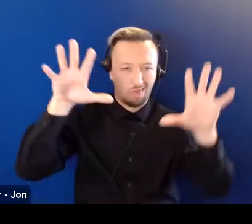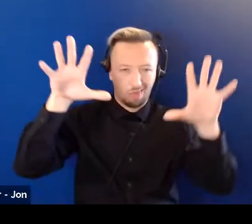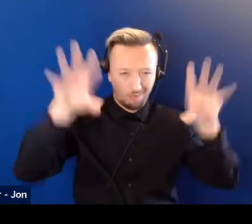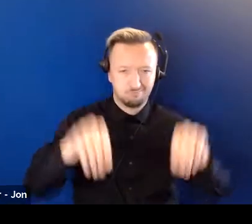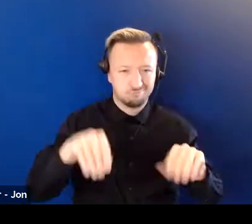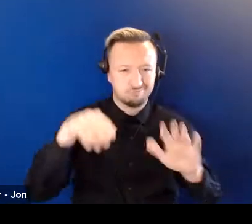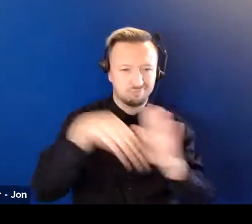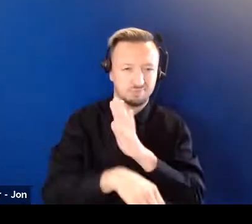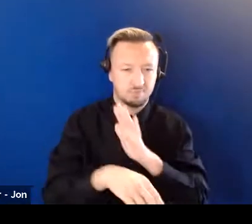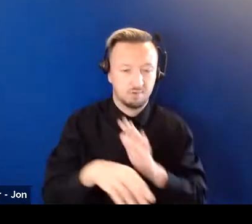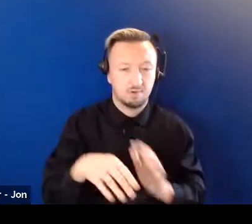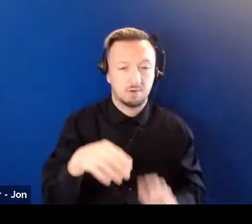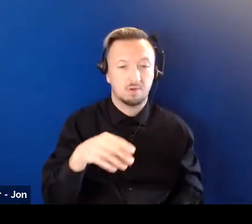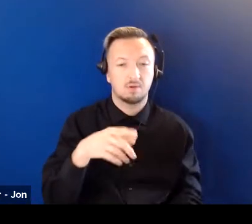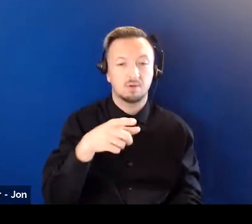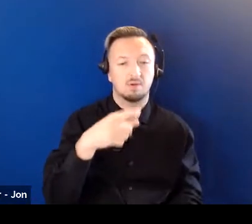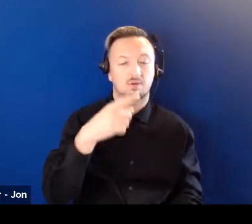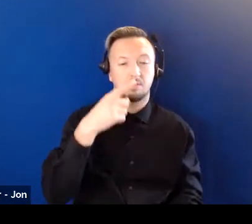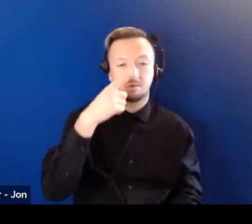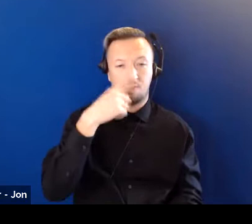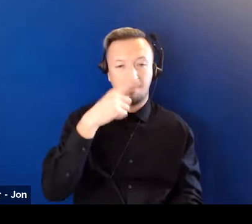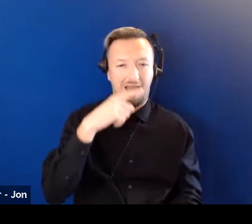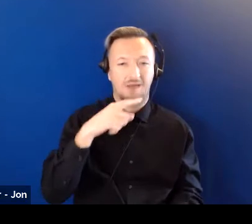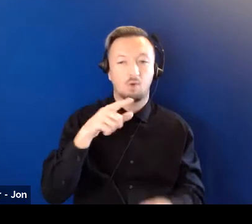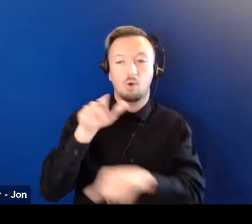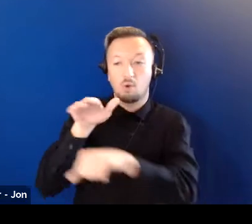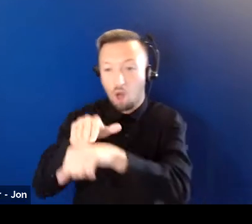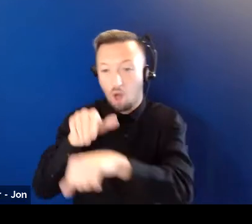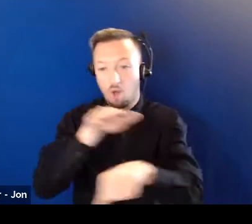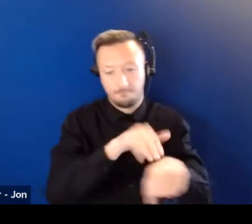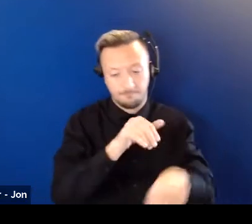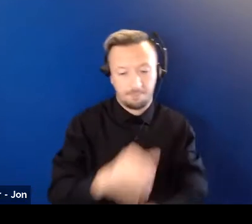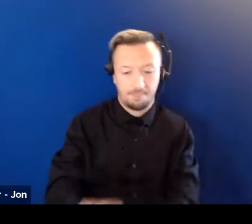call upon whoever, that would be awesome. Are you talking